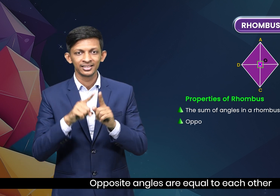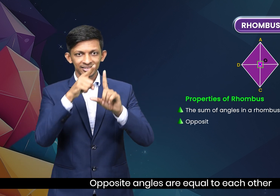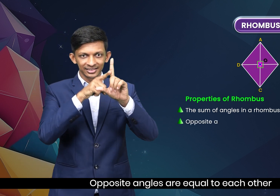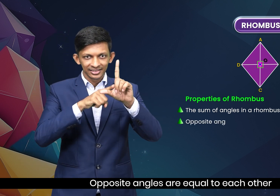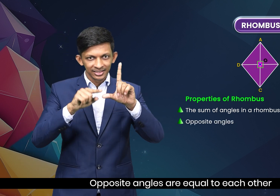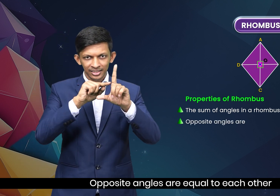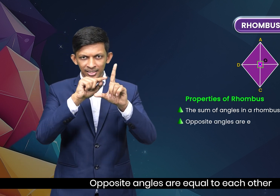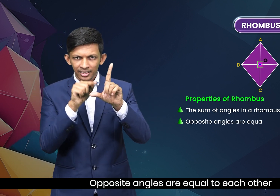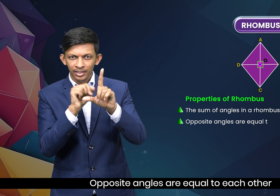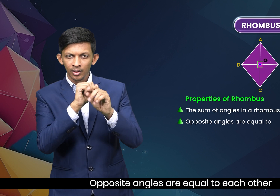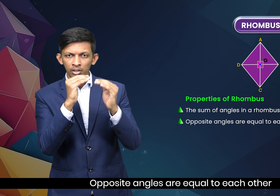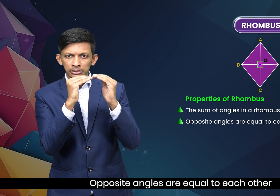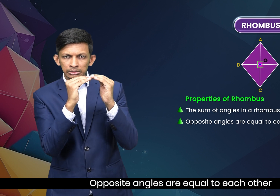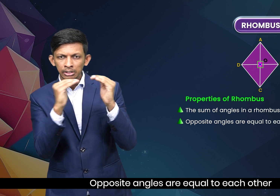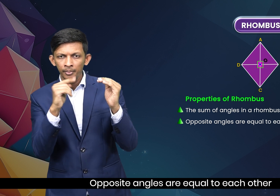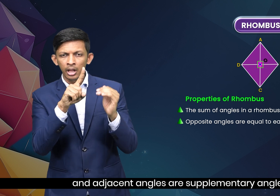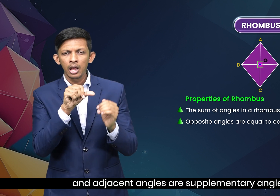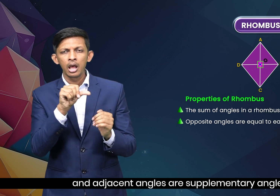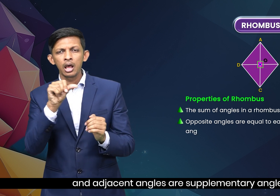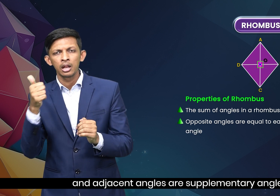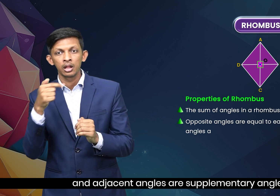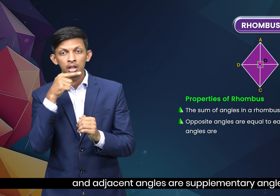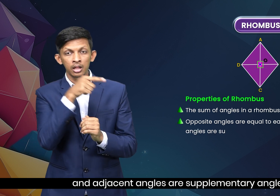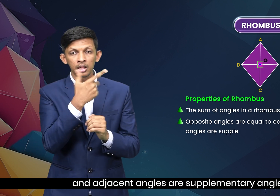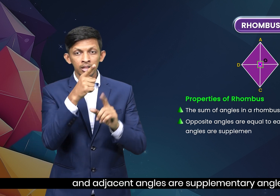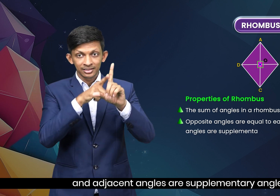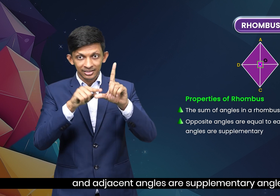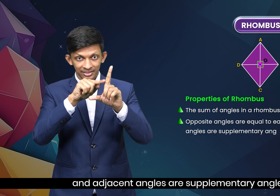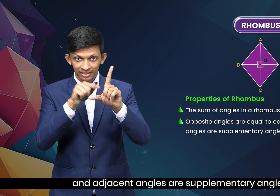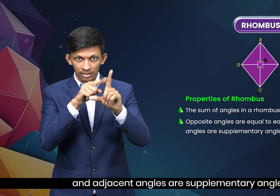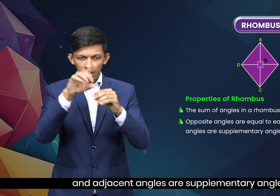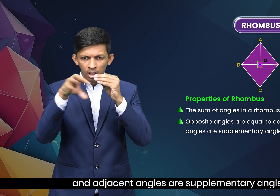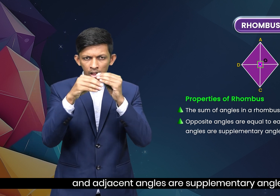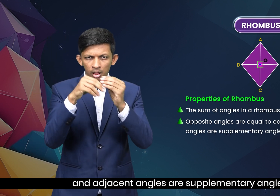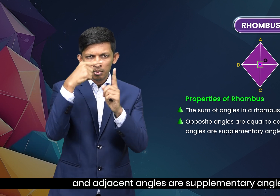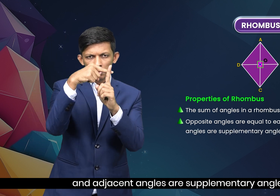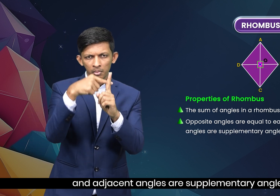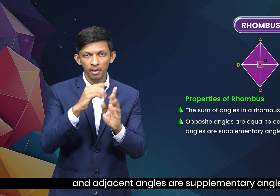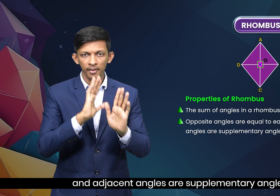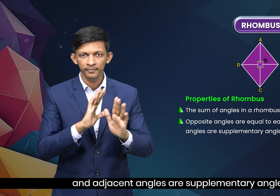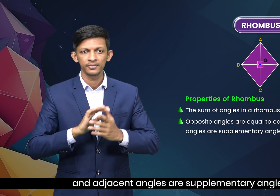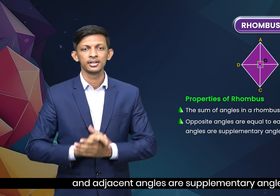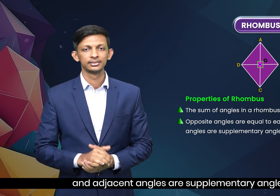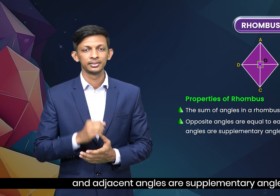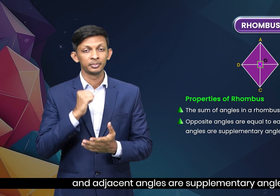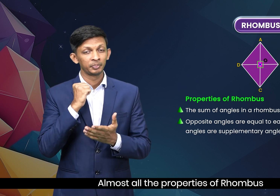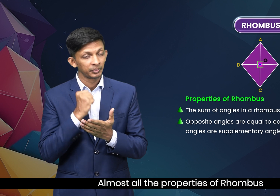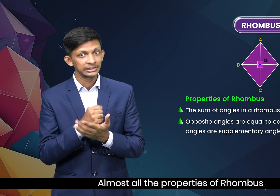Opposite angles are equal to each other and adjacent angles are supplementary angles. Almost